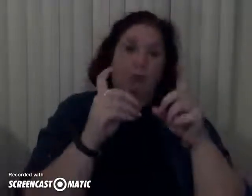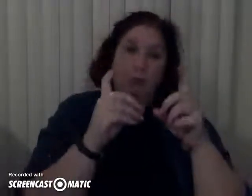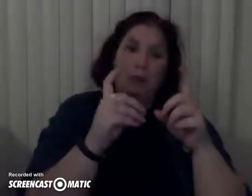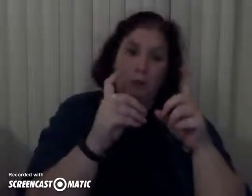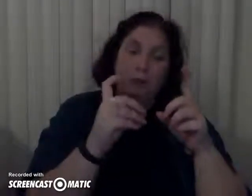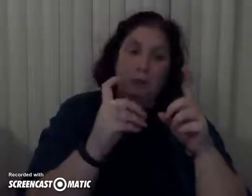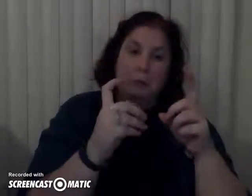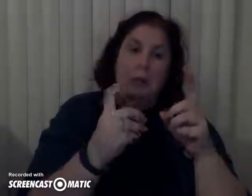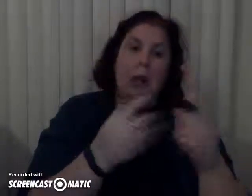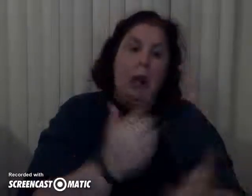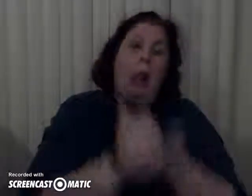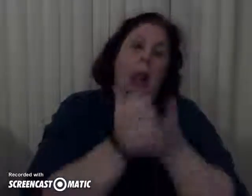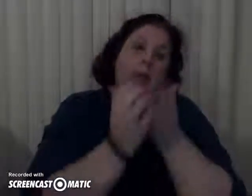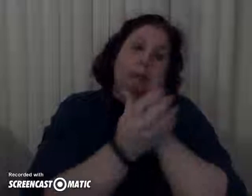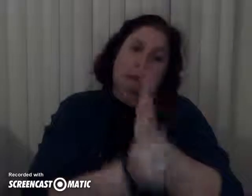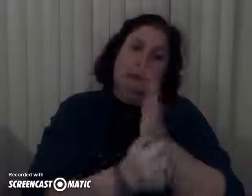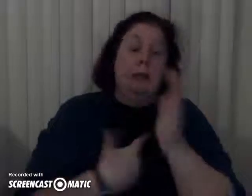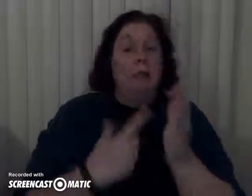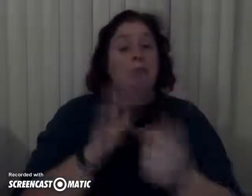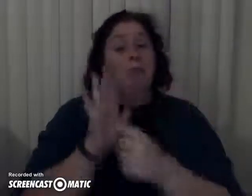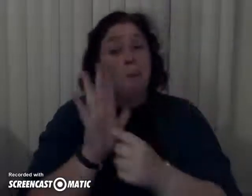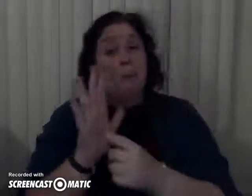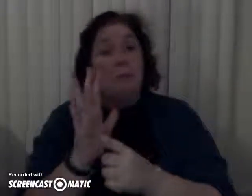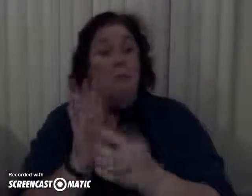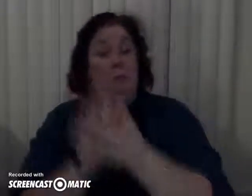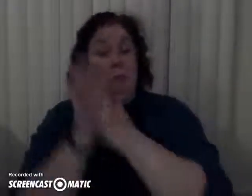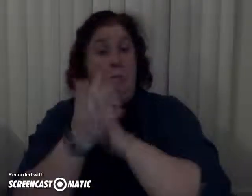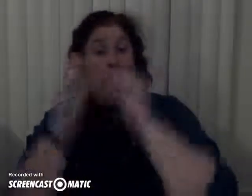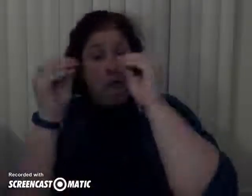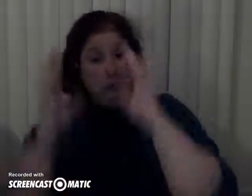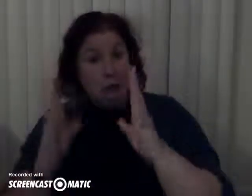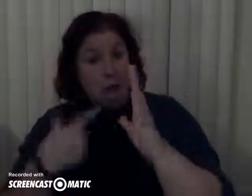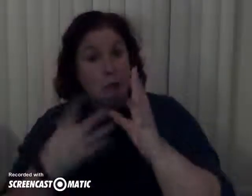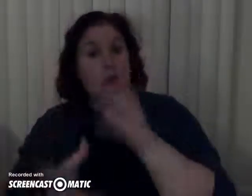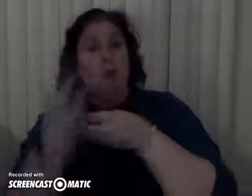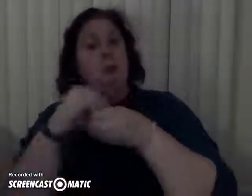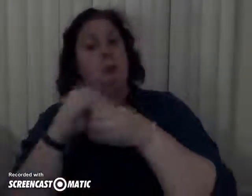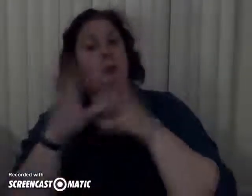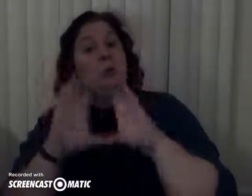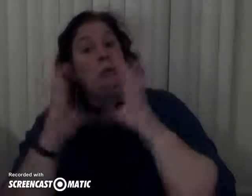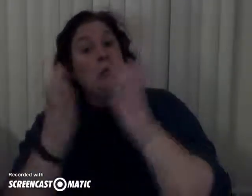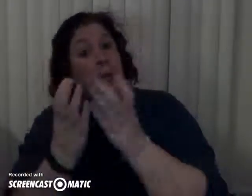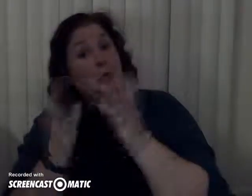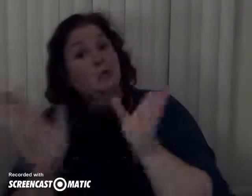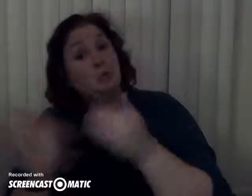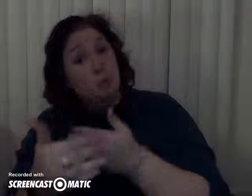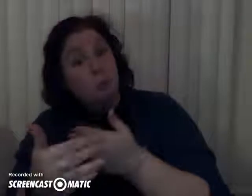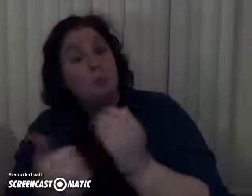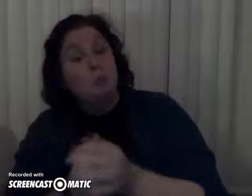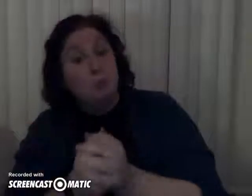to decide to go to become a teacher, you might incorporate photography into your classroom, working with students to